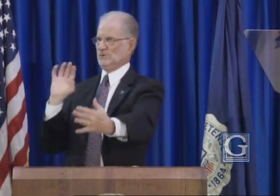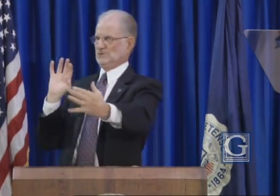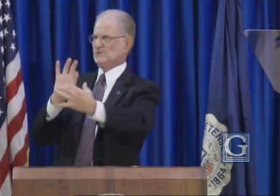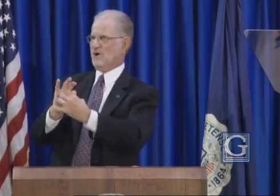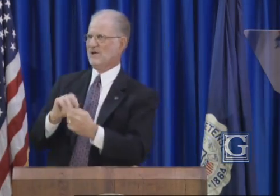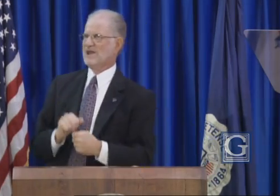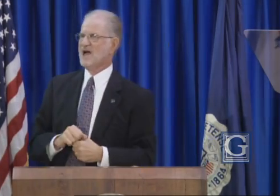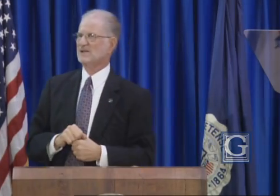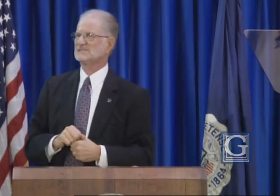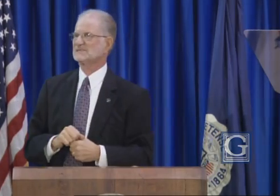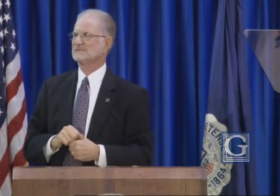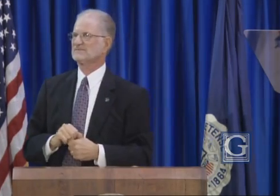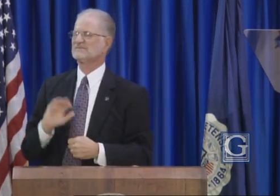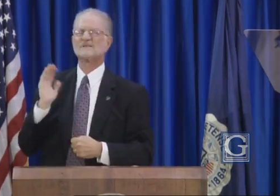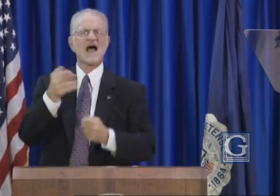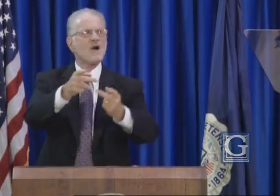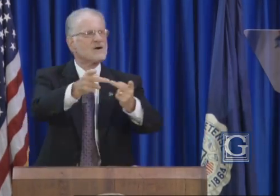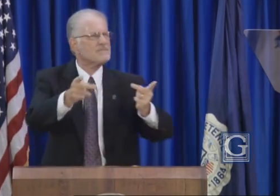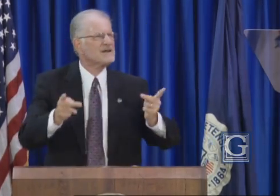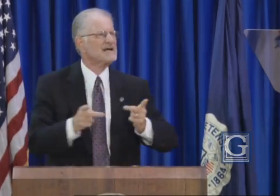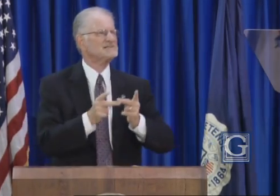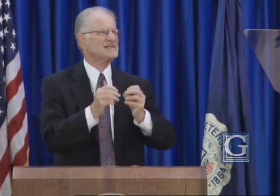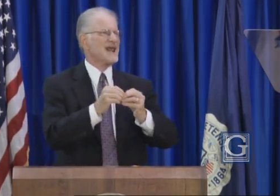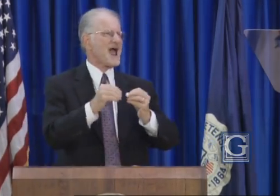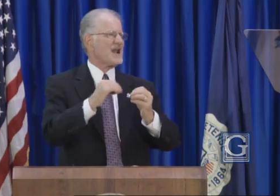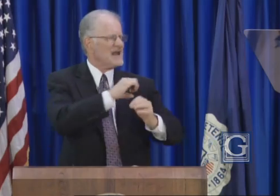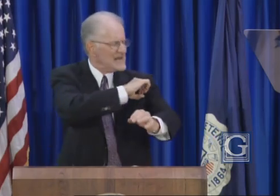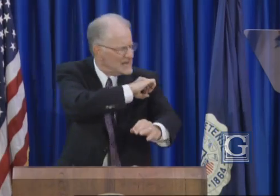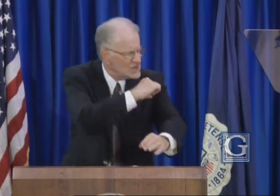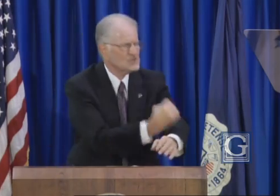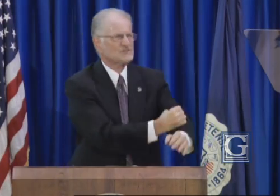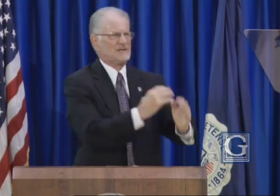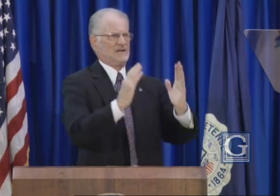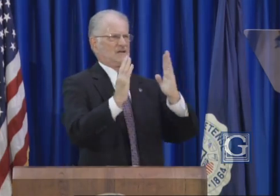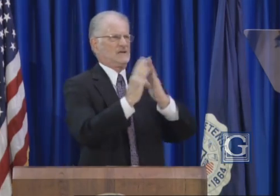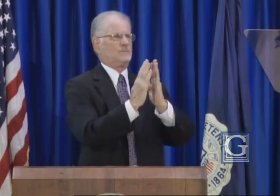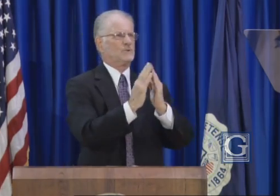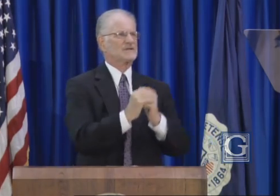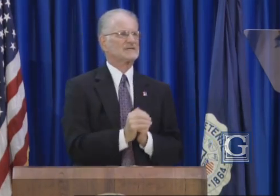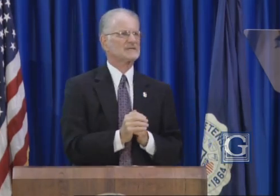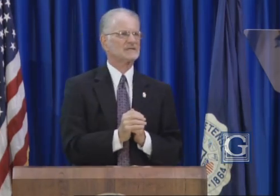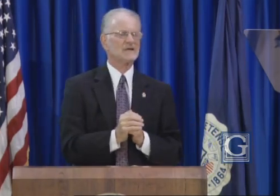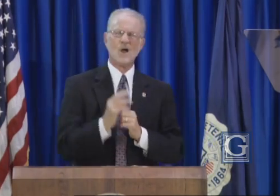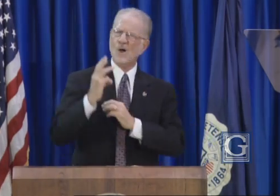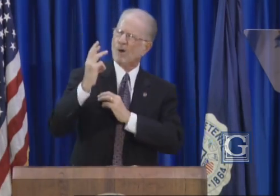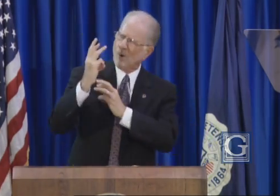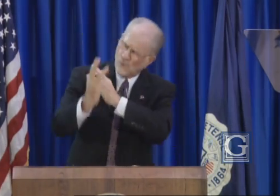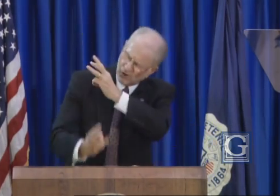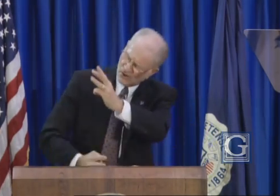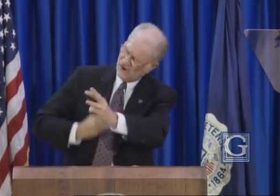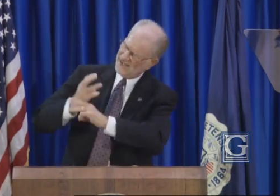of all who want to join us. Our place in an energetic community.